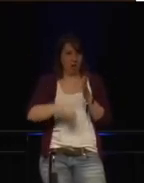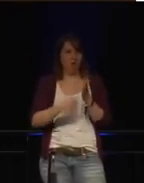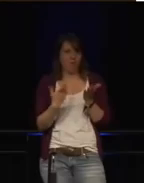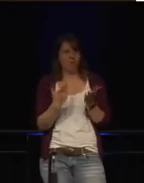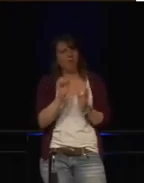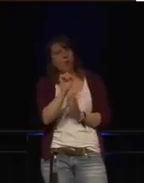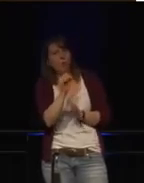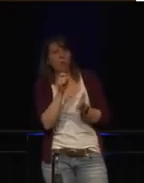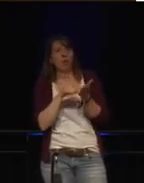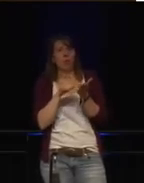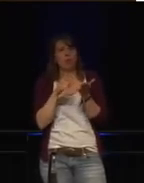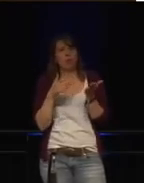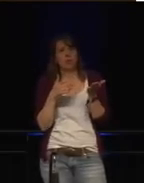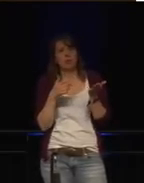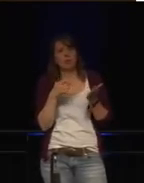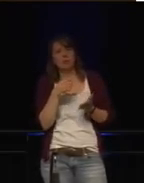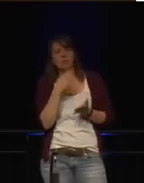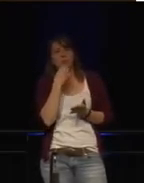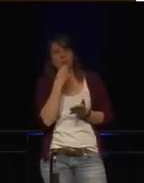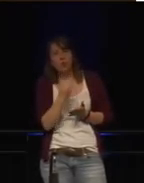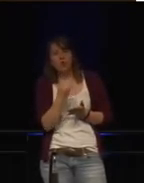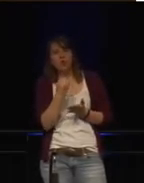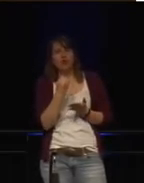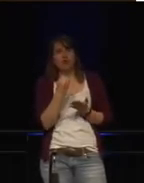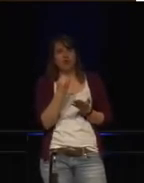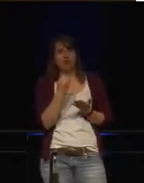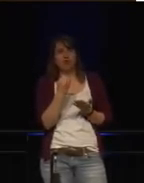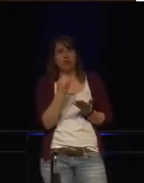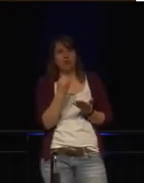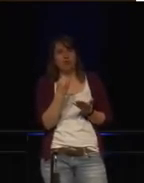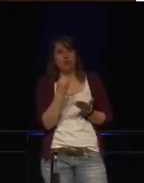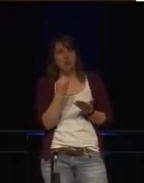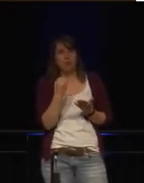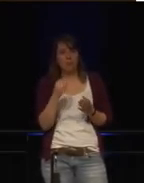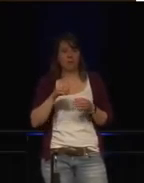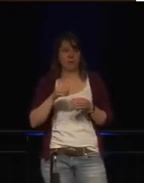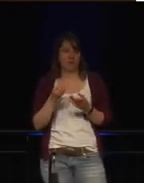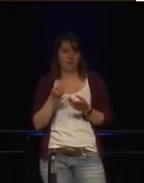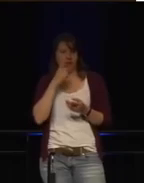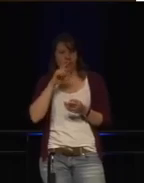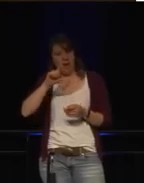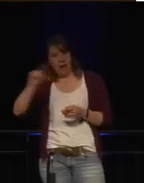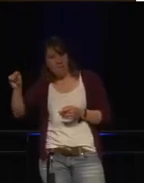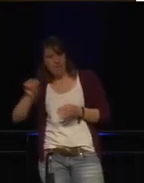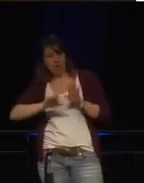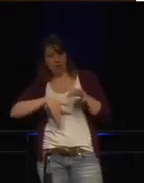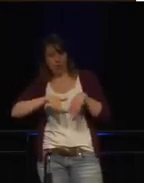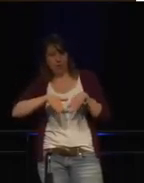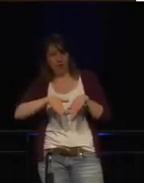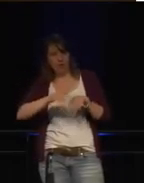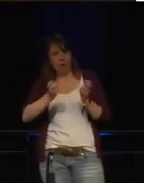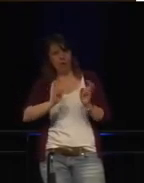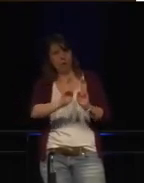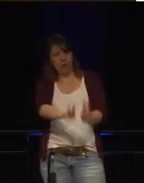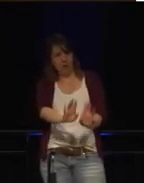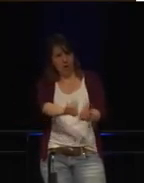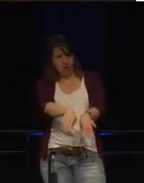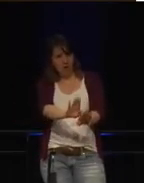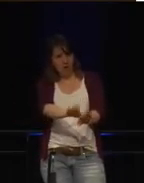to surveil her dog when she was out at work, but